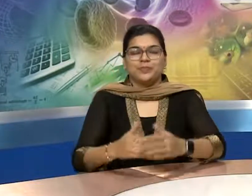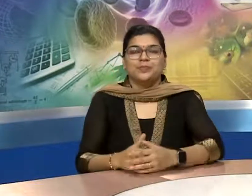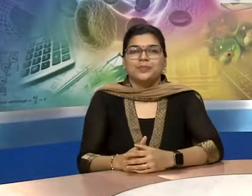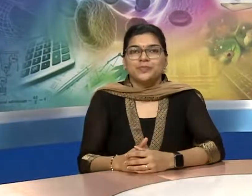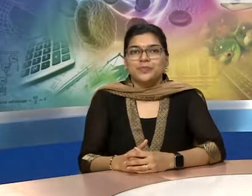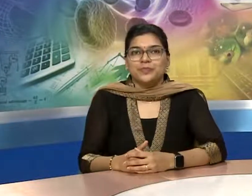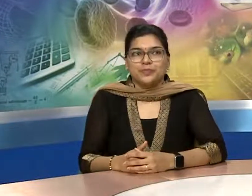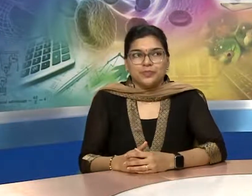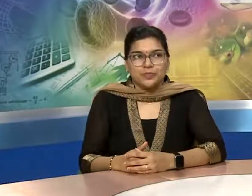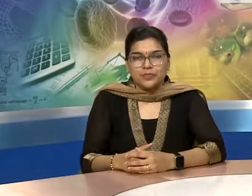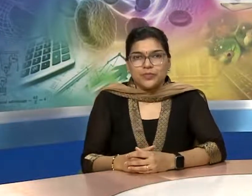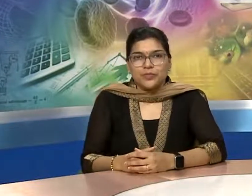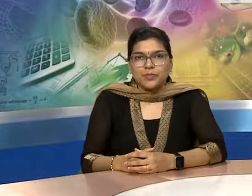is recreation.